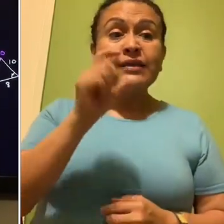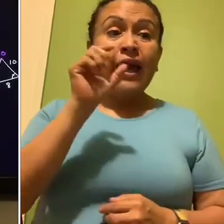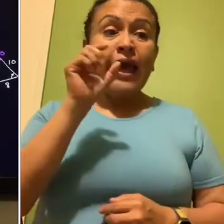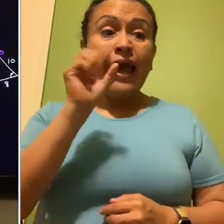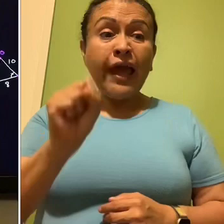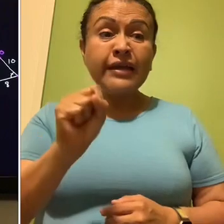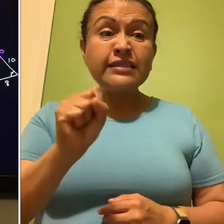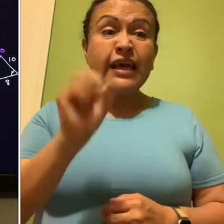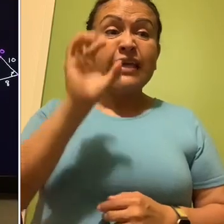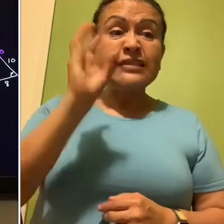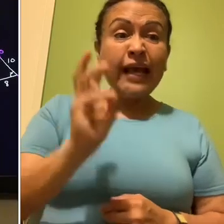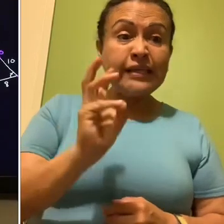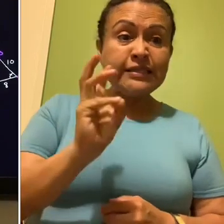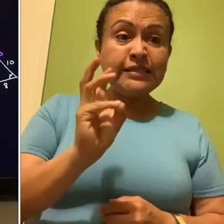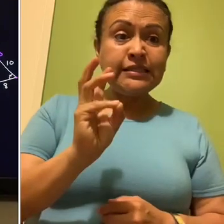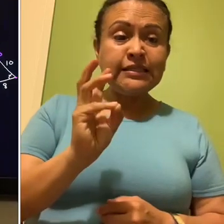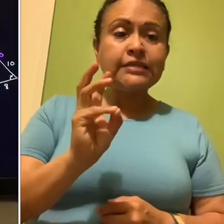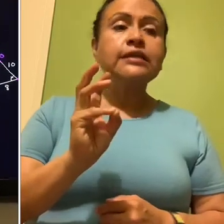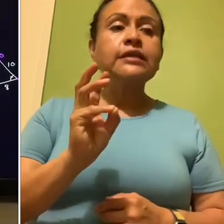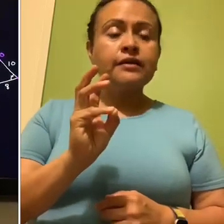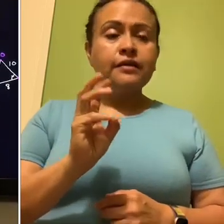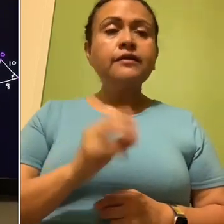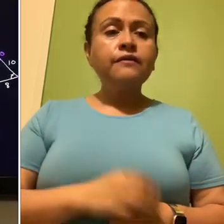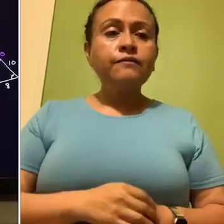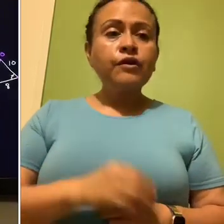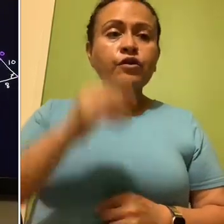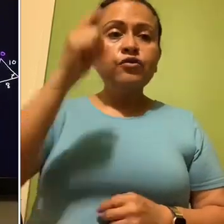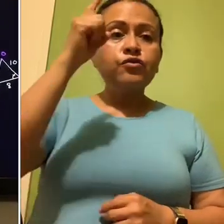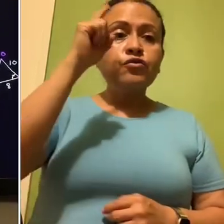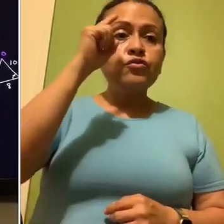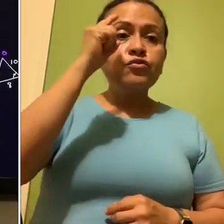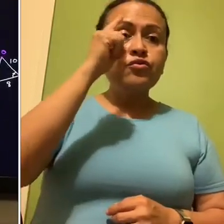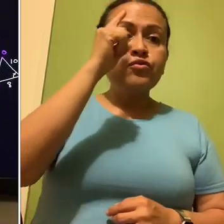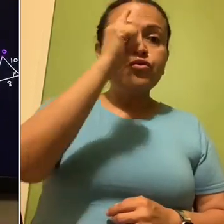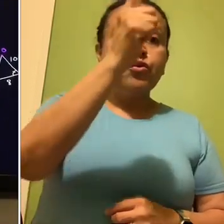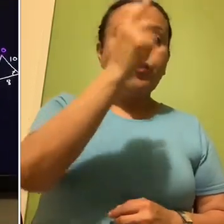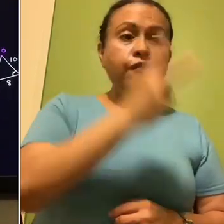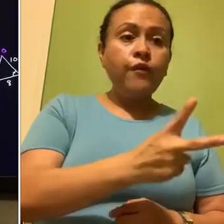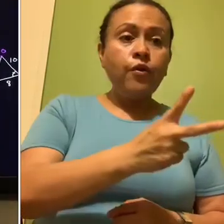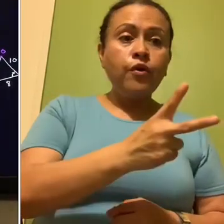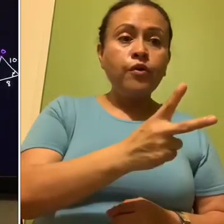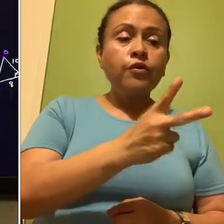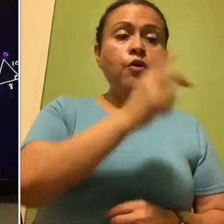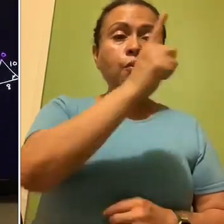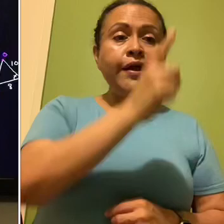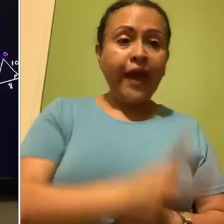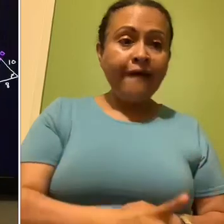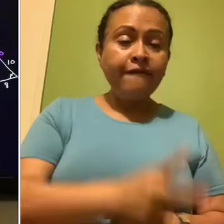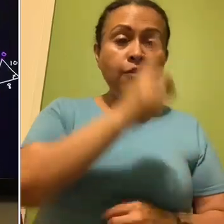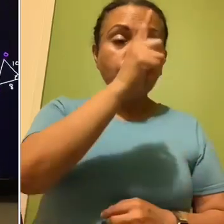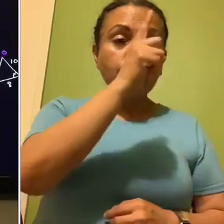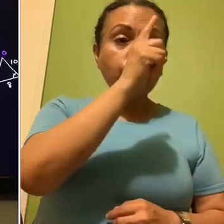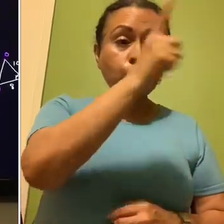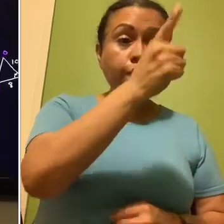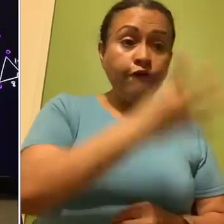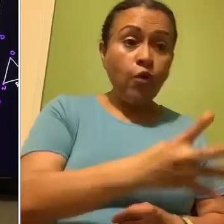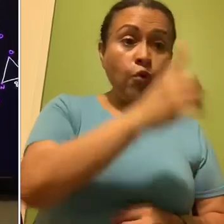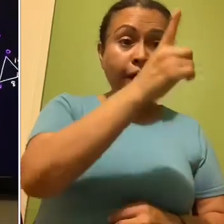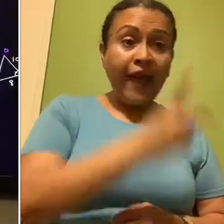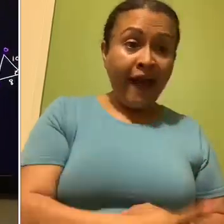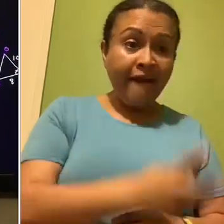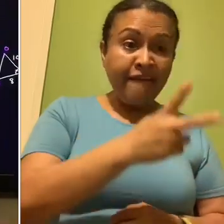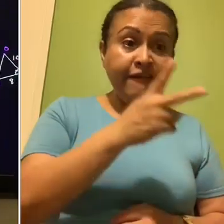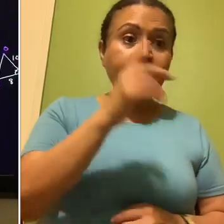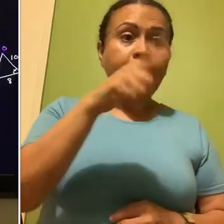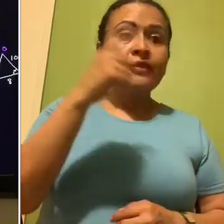And XS is 6. So you have 2 over 4, which is 1/2, which is the same thing as 3/6. So the ratio